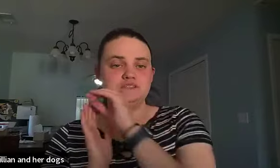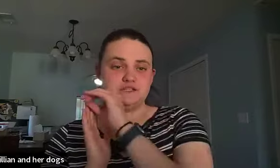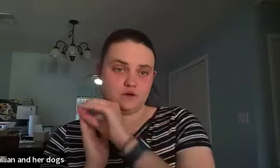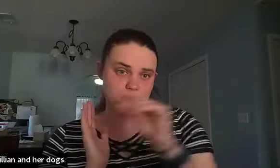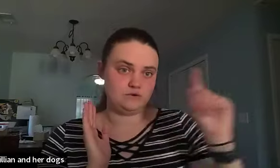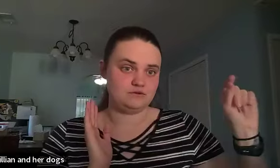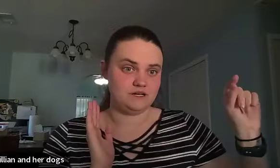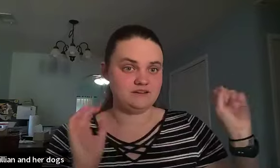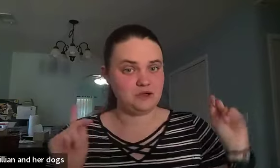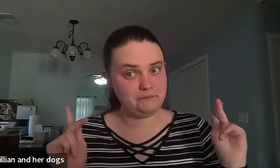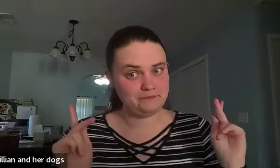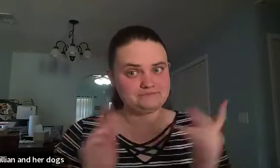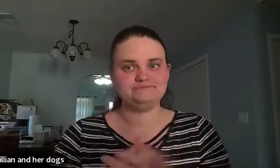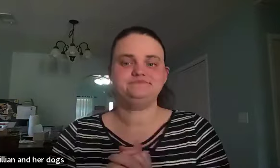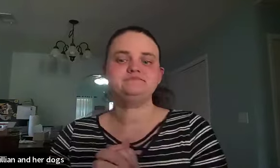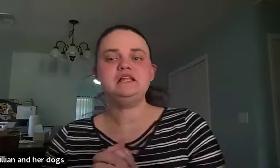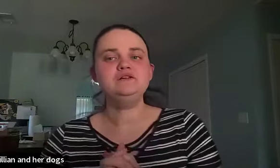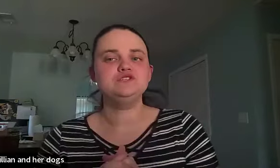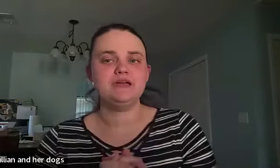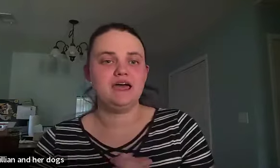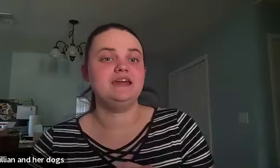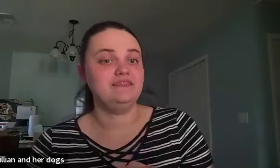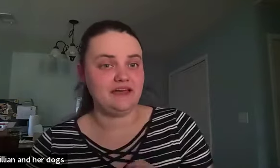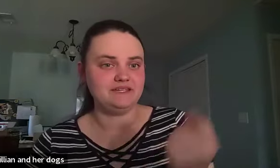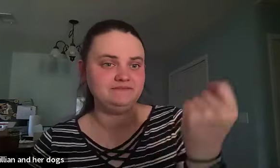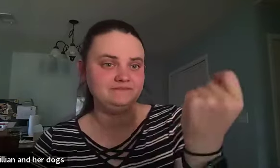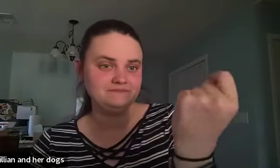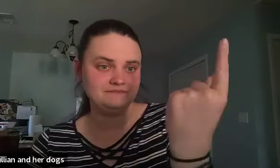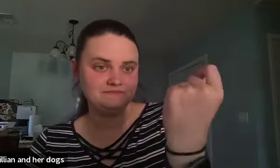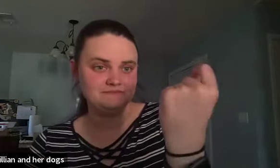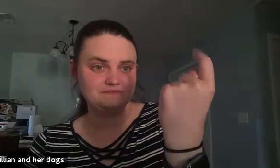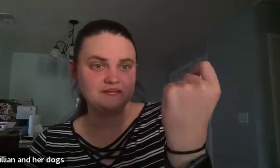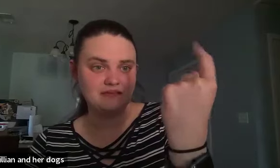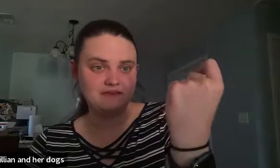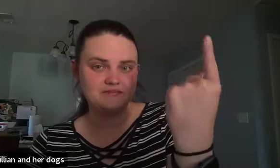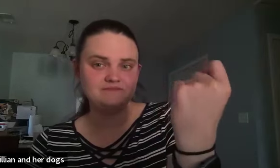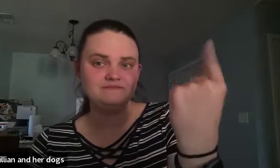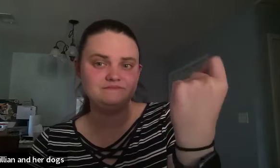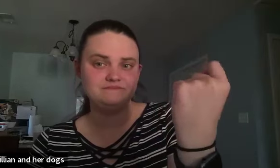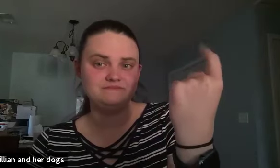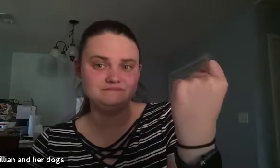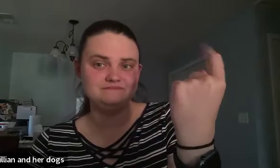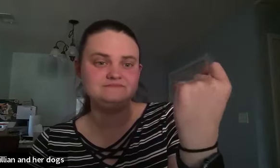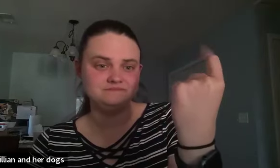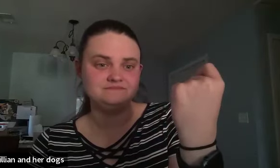go 0 through 20. Okay. So we had 11. 11.